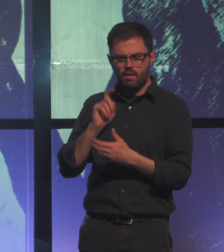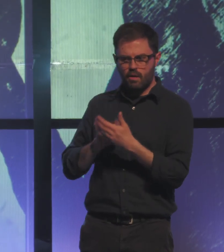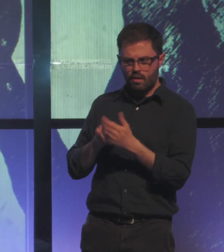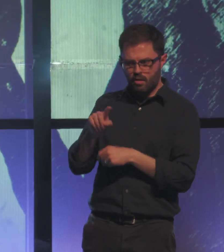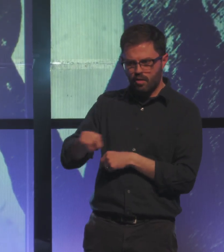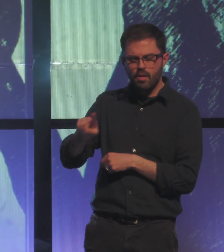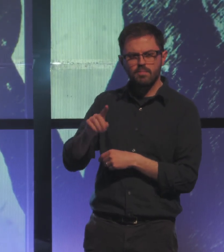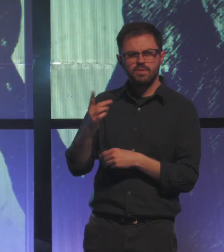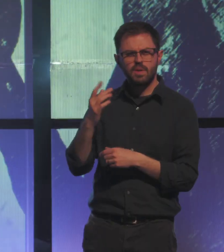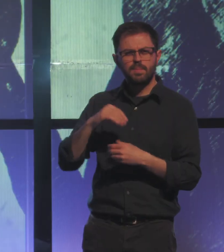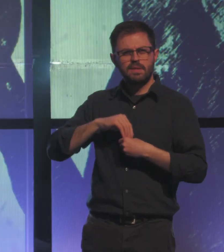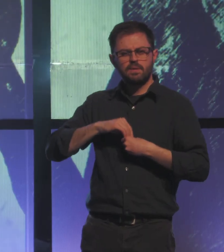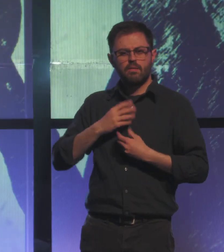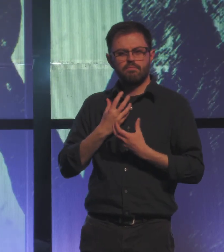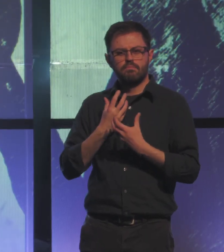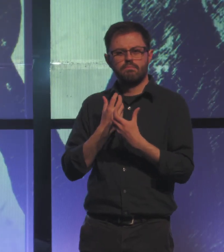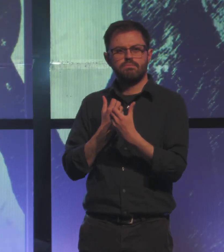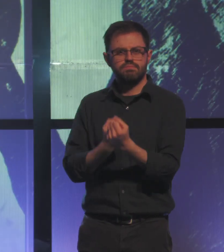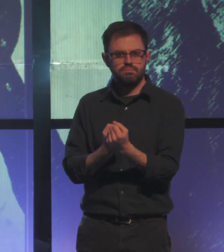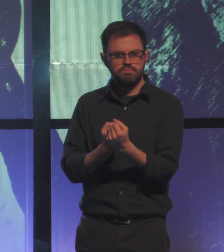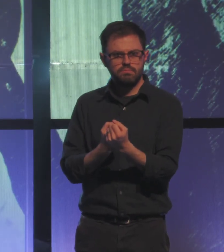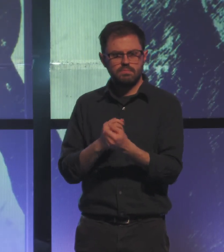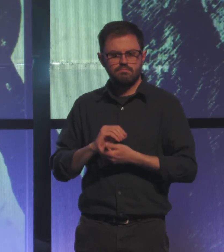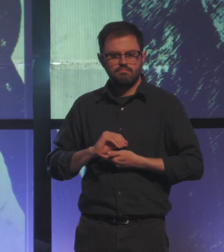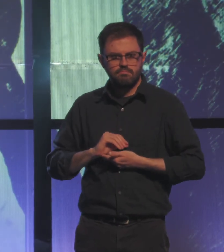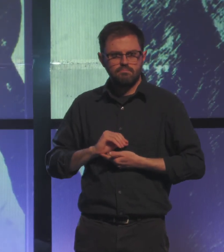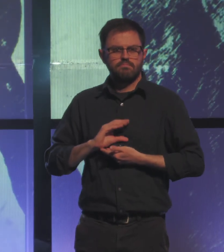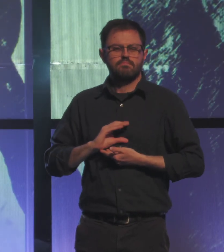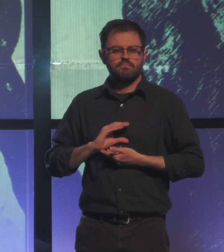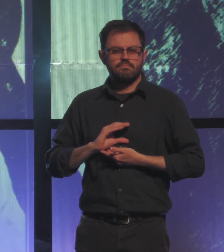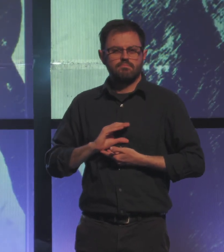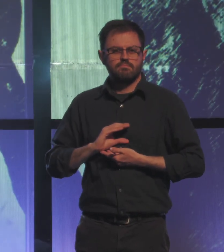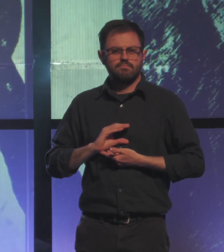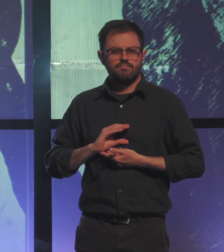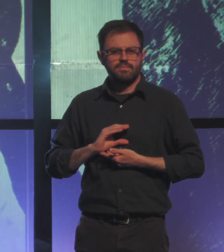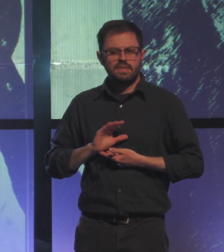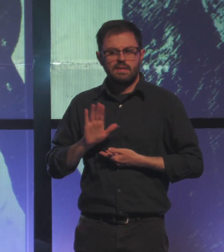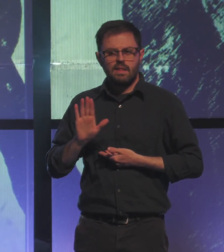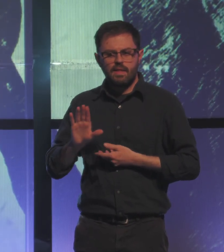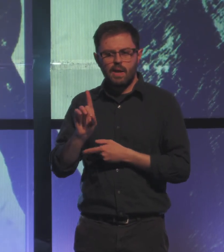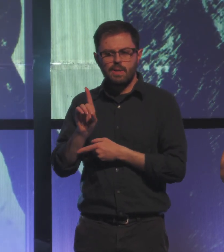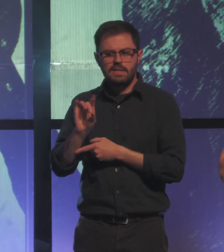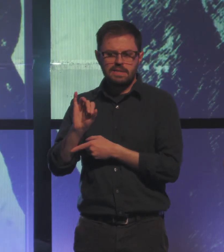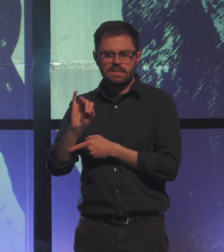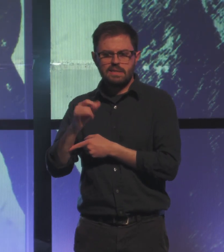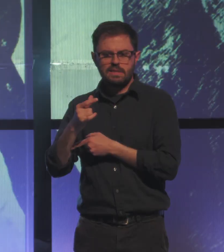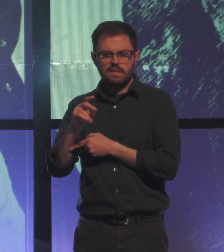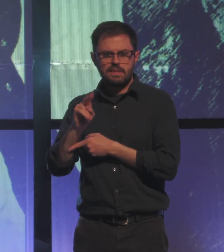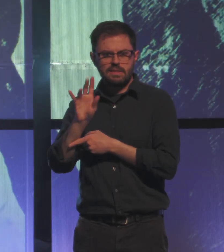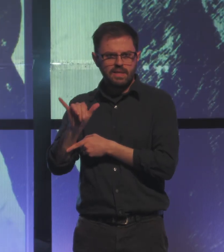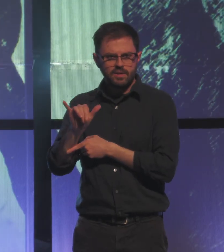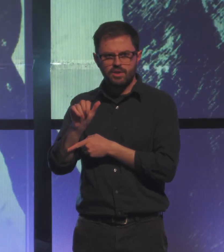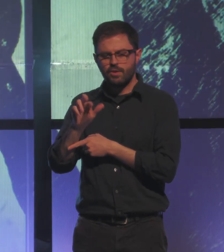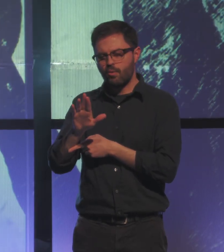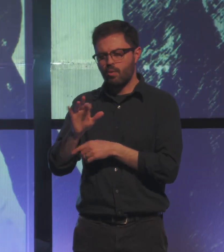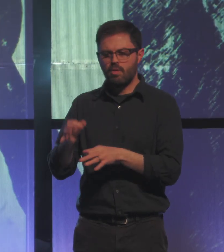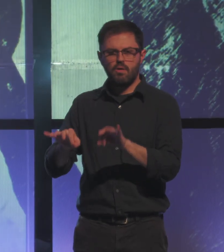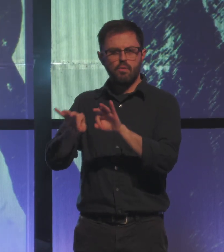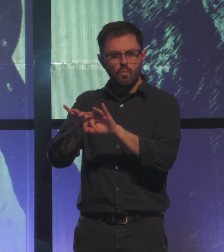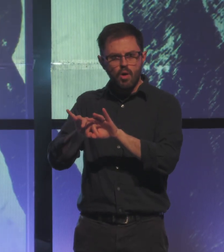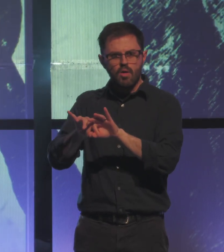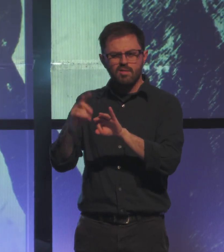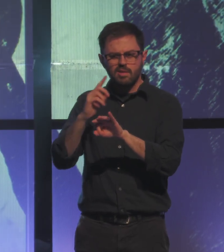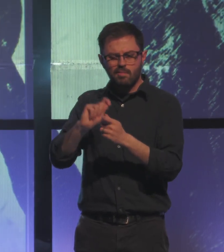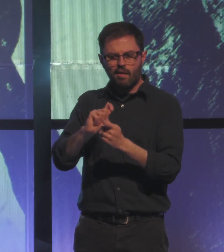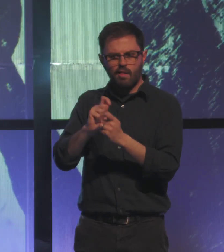them. When someone is actually seen, their dignity, their worth, their hope, it changes,